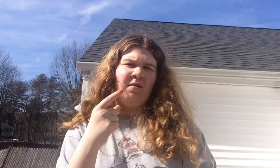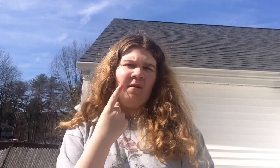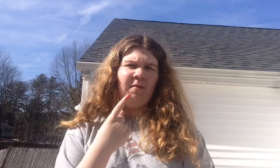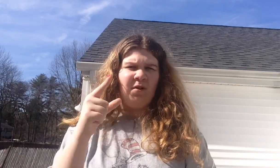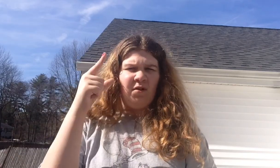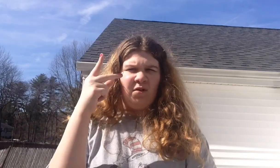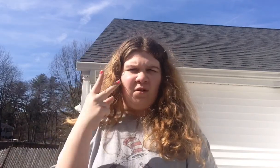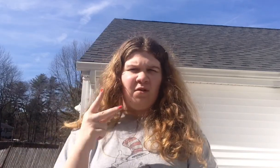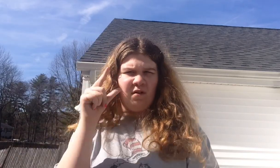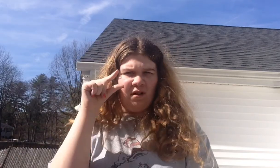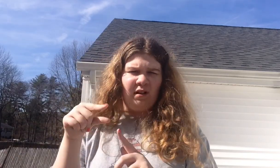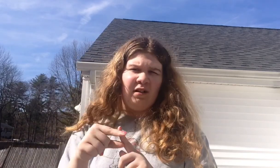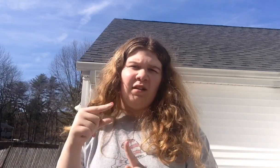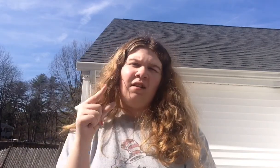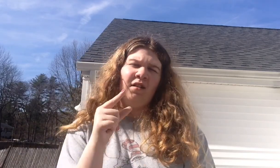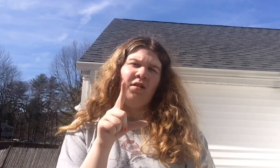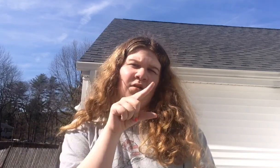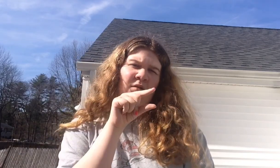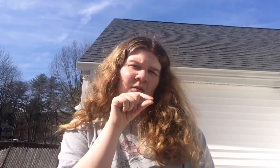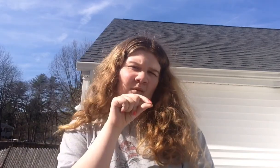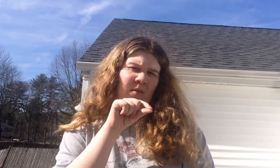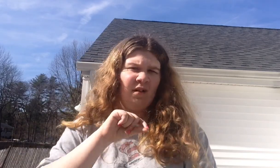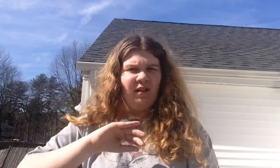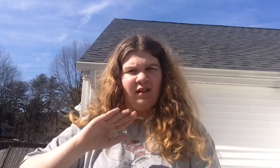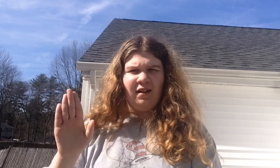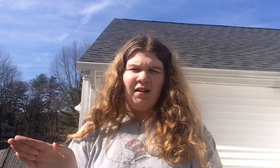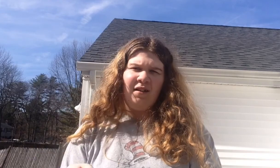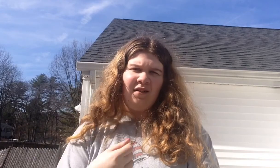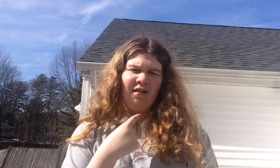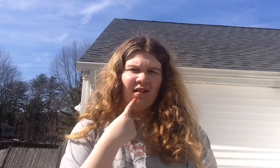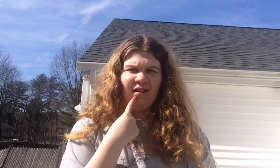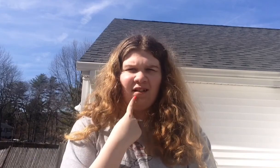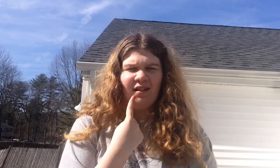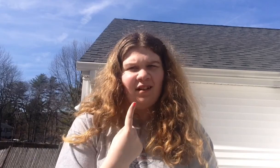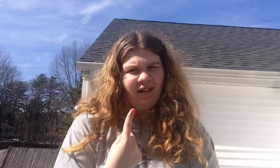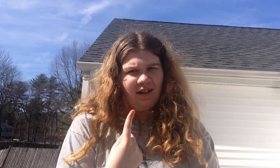remember two words that the two birds never said